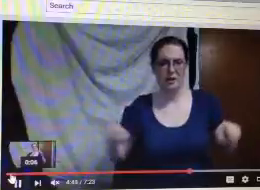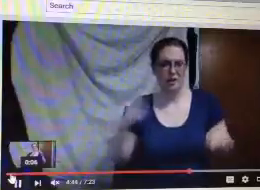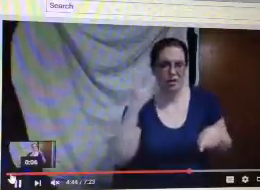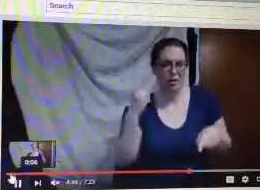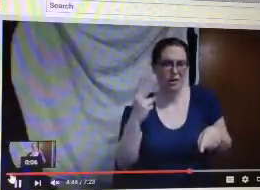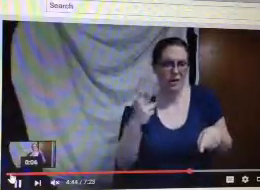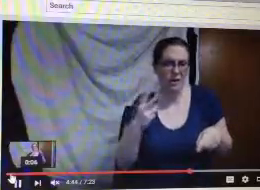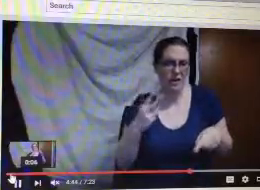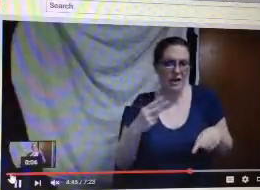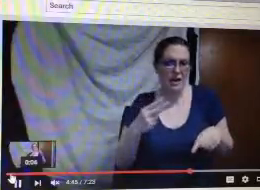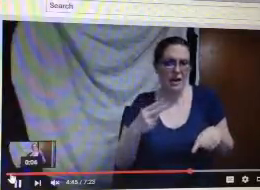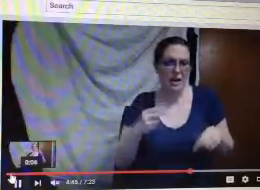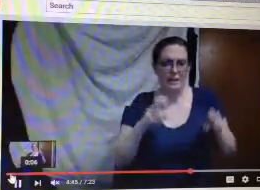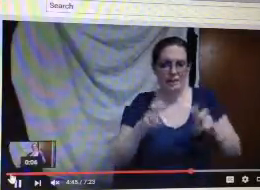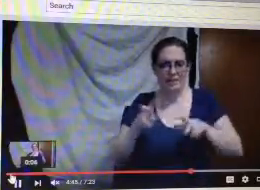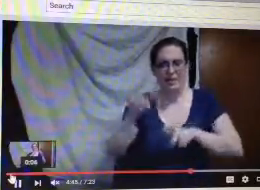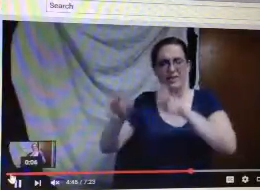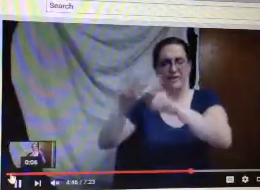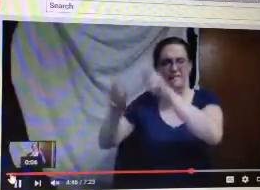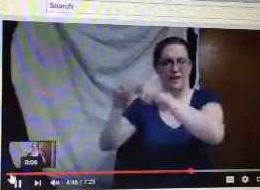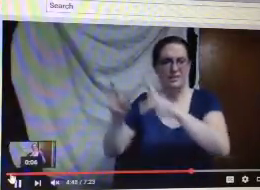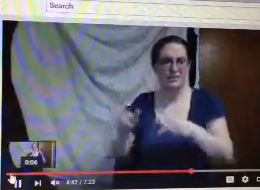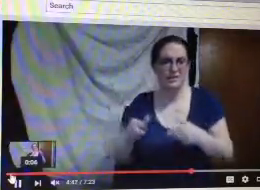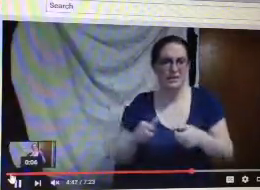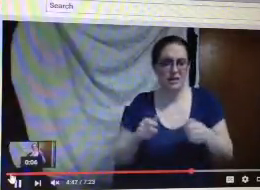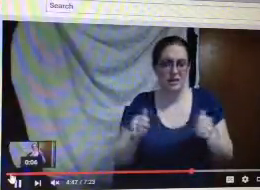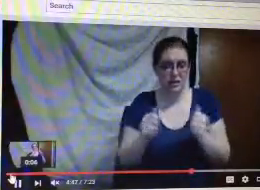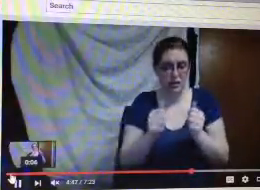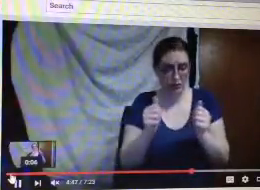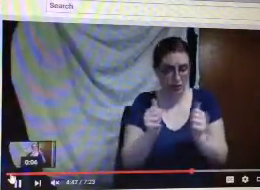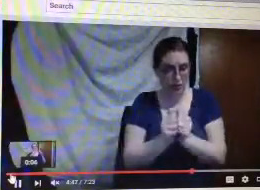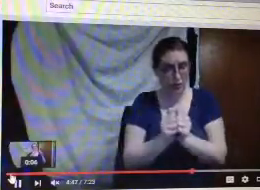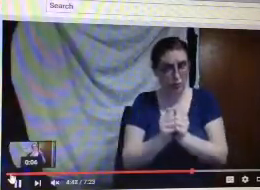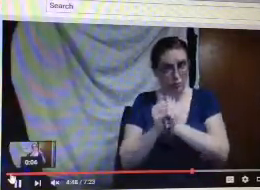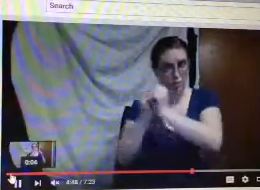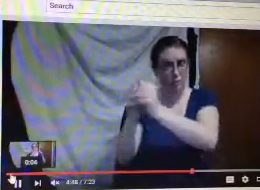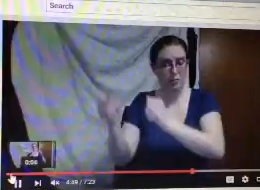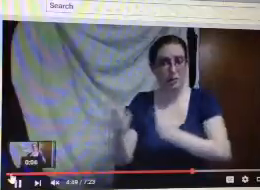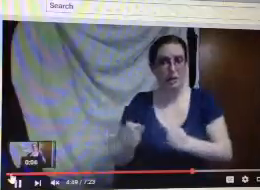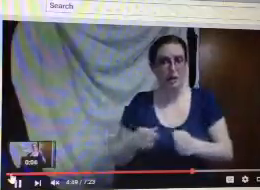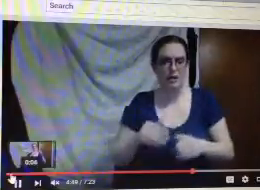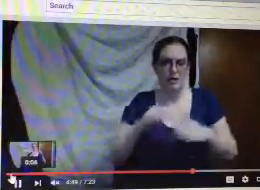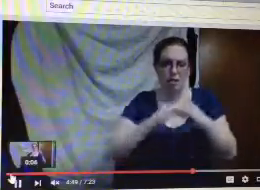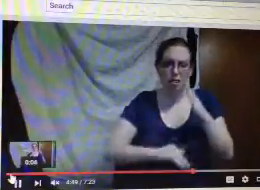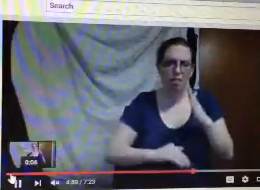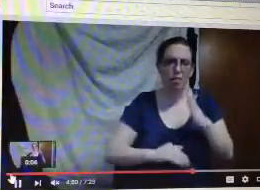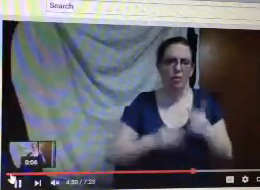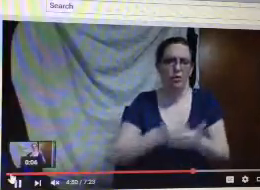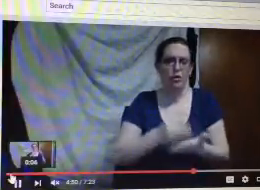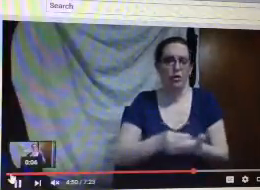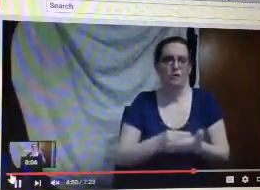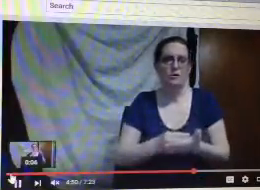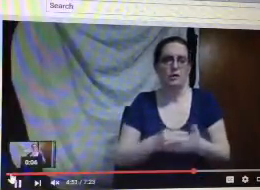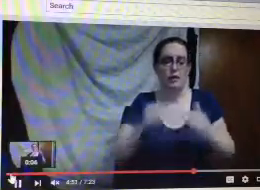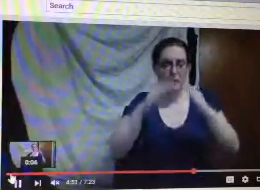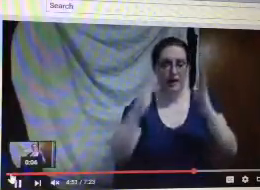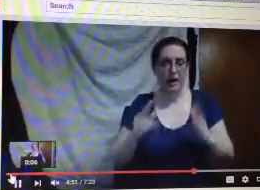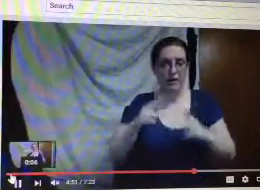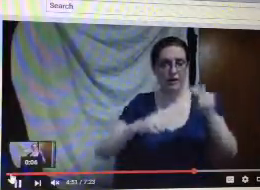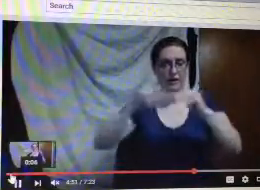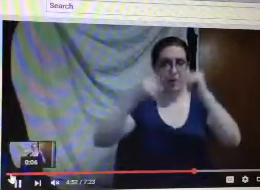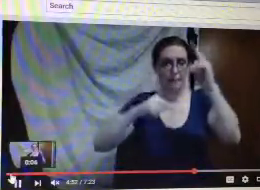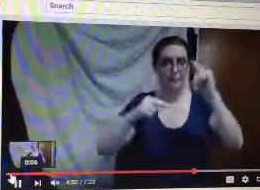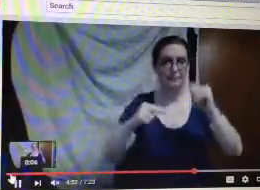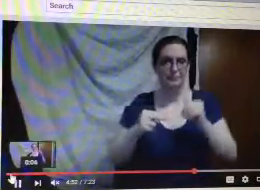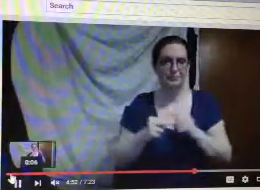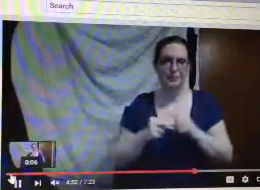different perspectives of the different variables and investments that grow with them, and the less